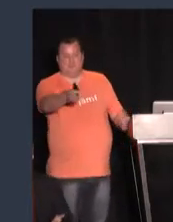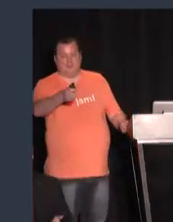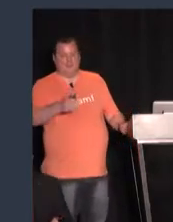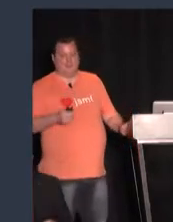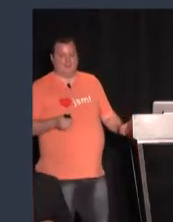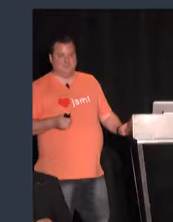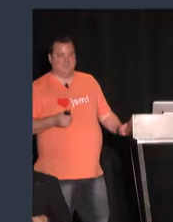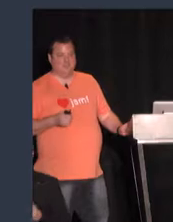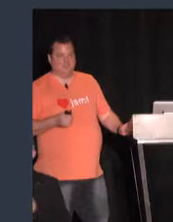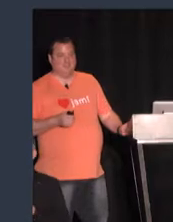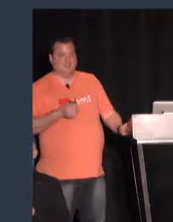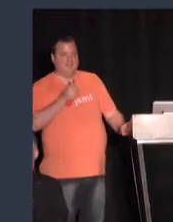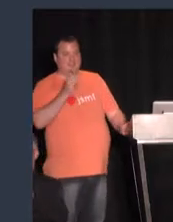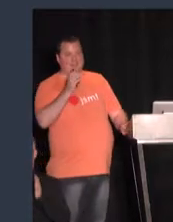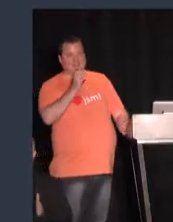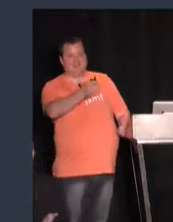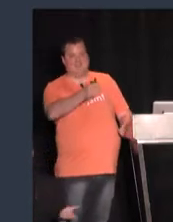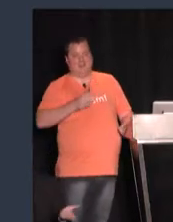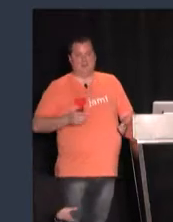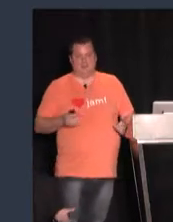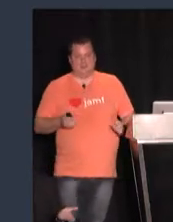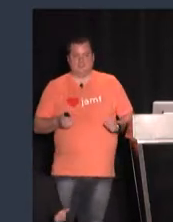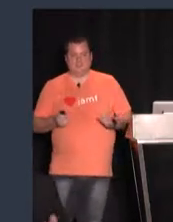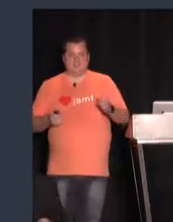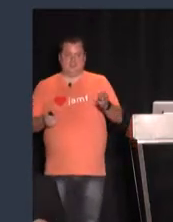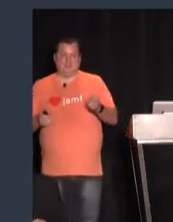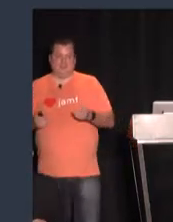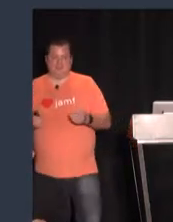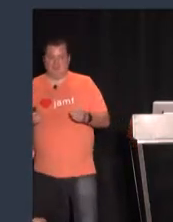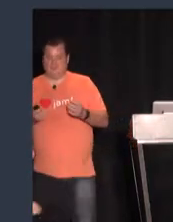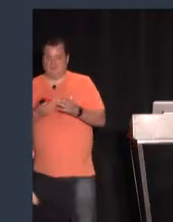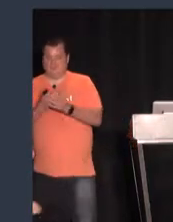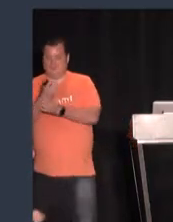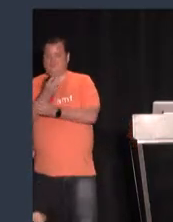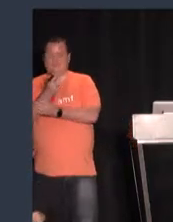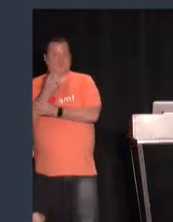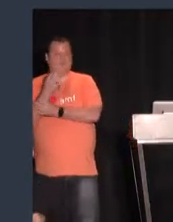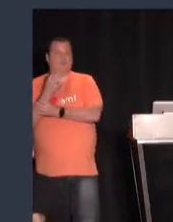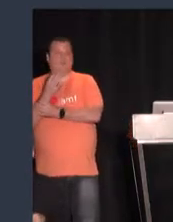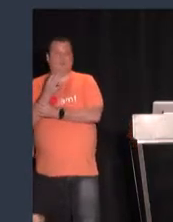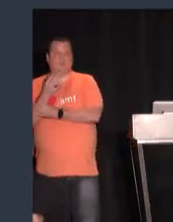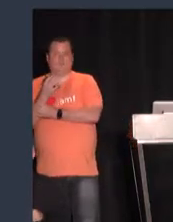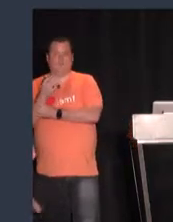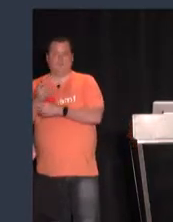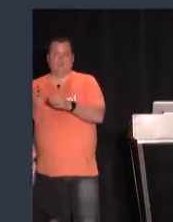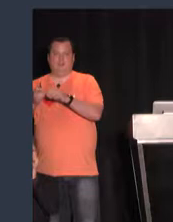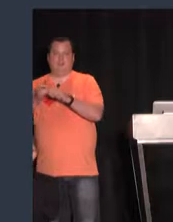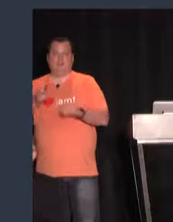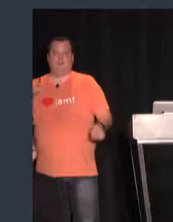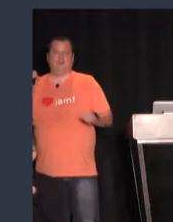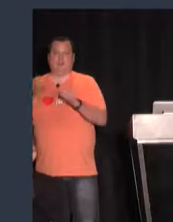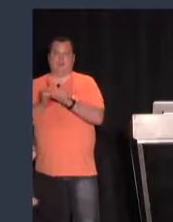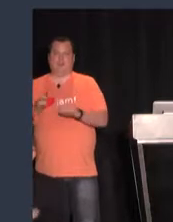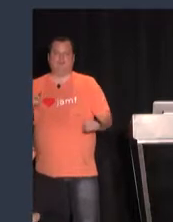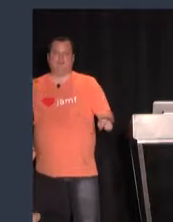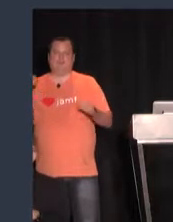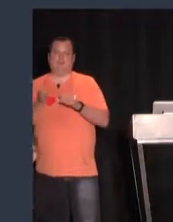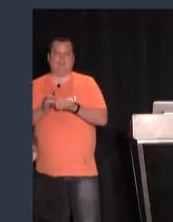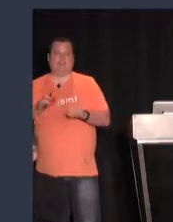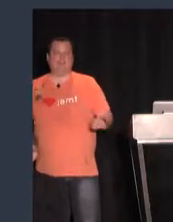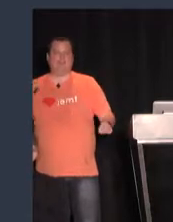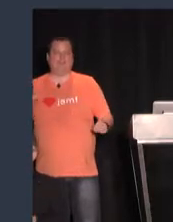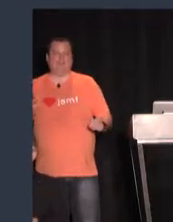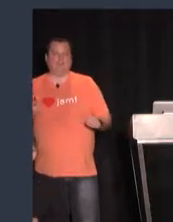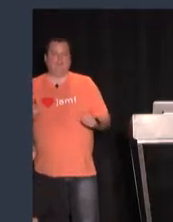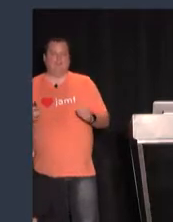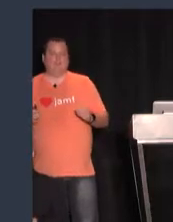I brought three of our technicians with us, but I remember watching Cindy over here with gloves on during the summer, Cloroxing cables and trying to